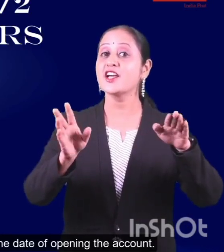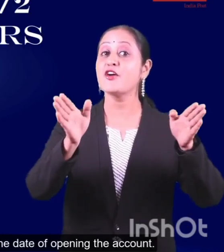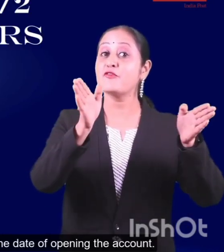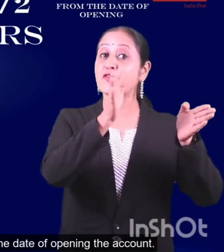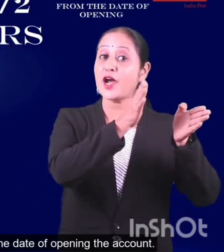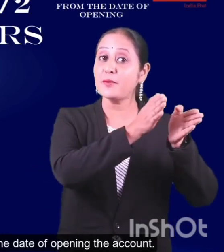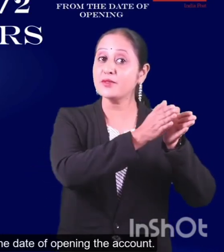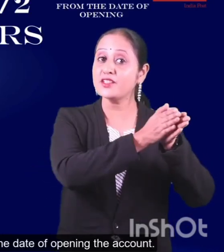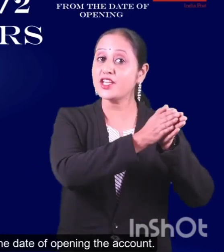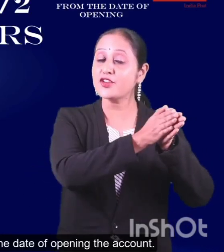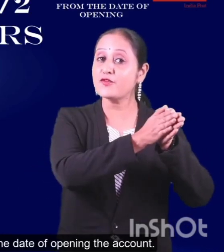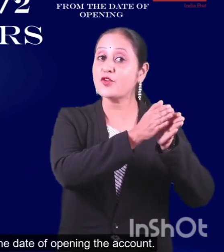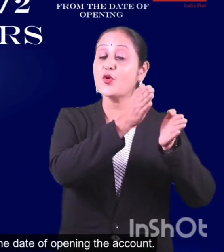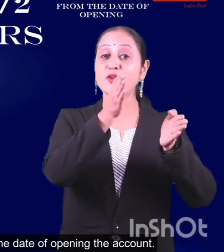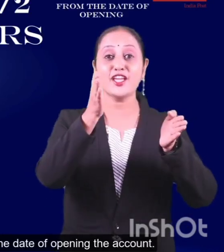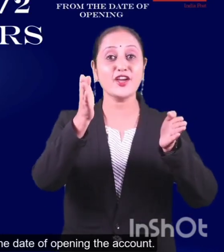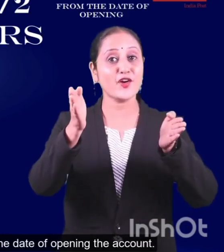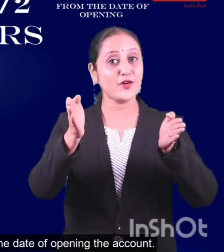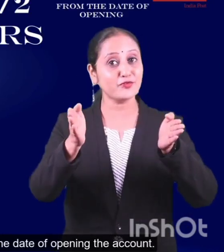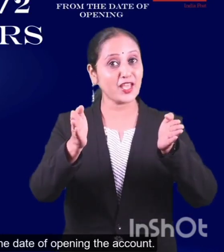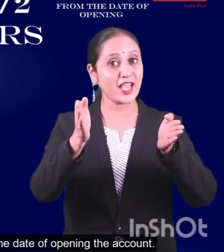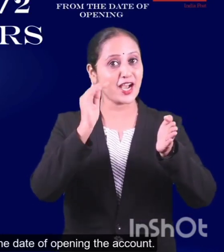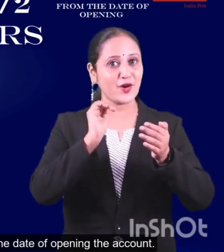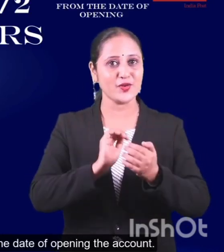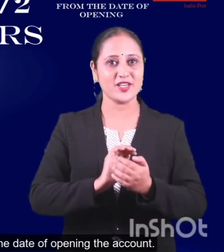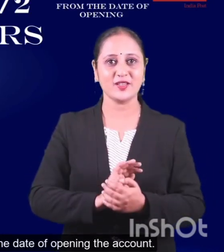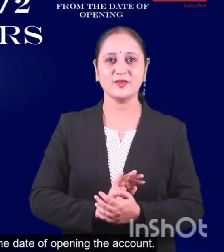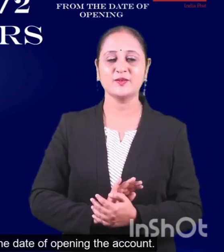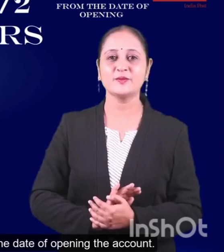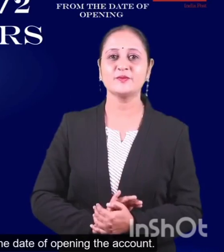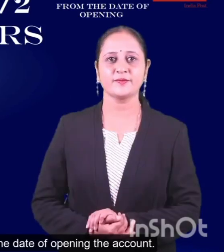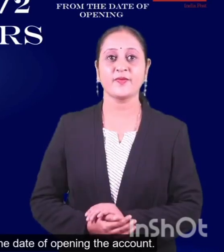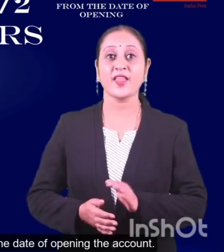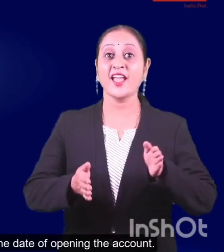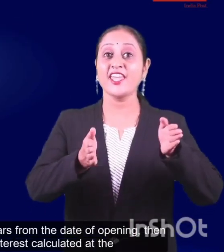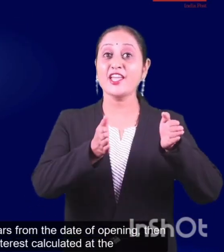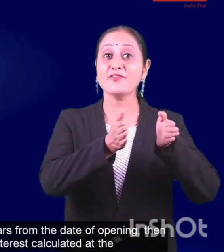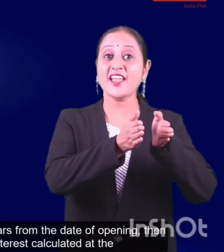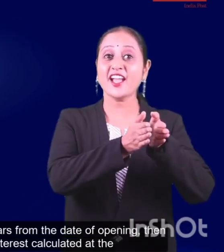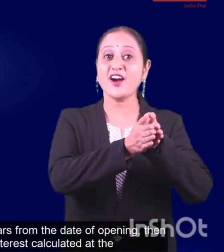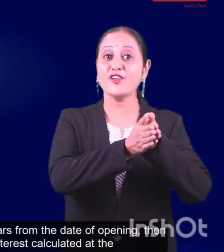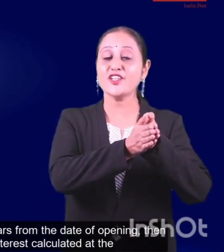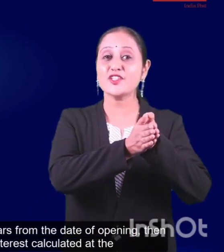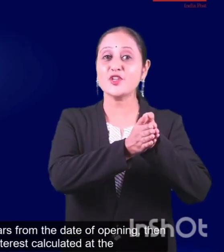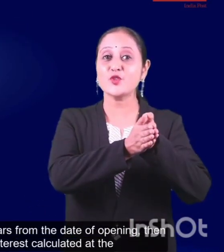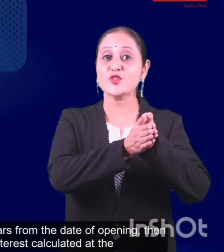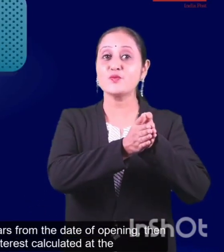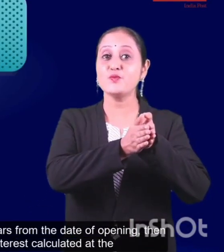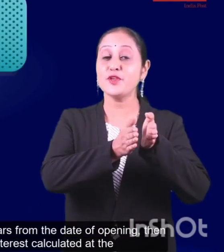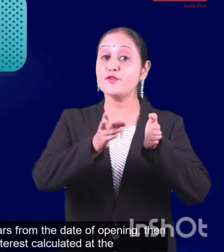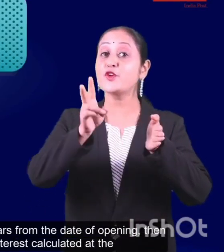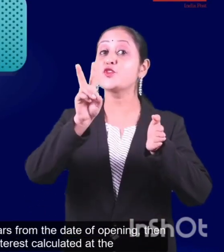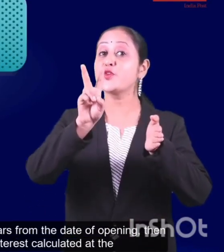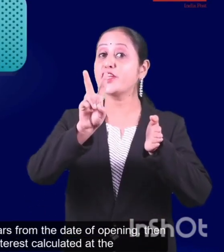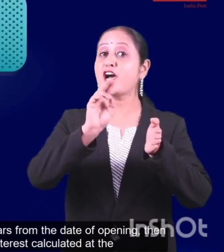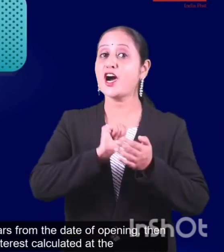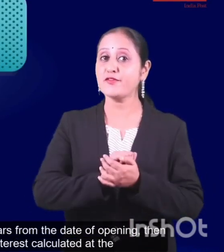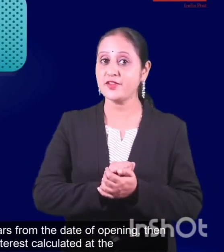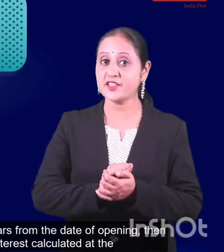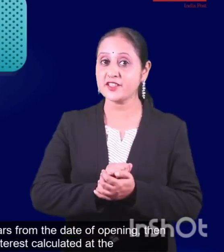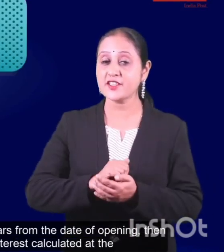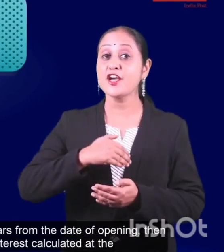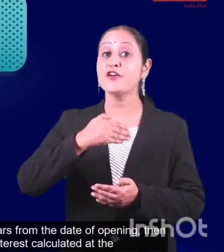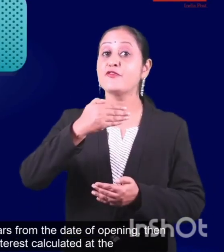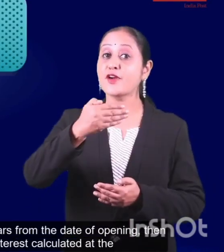2.5 years from the date of opening of the account. If the account is closed